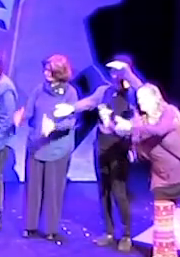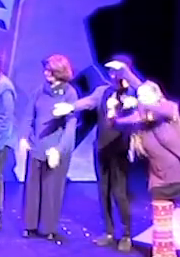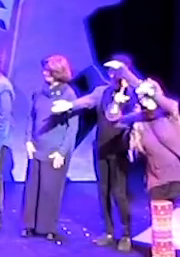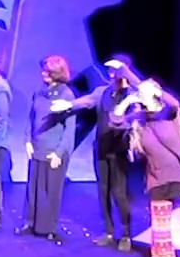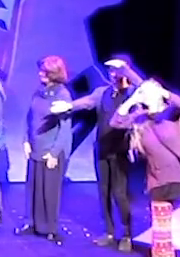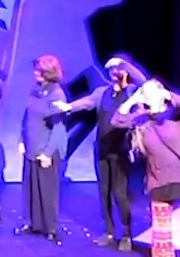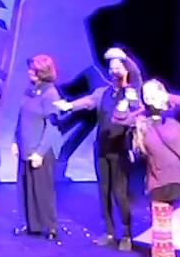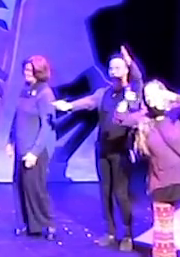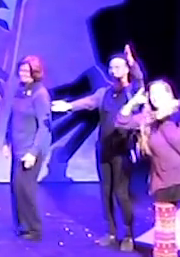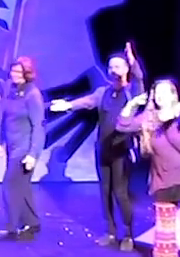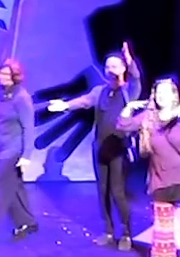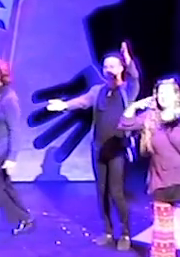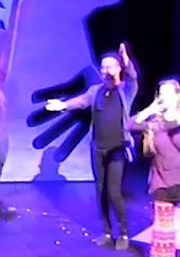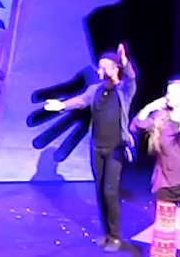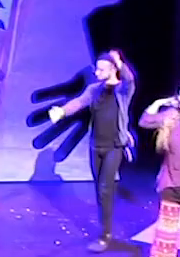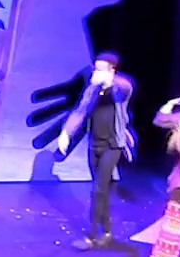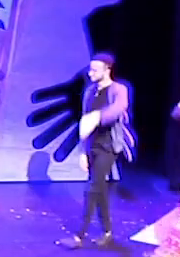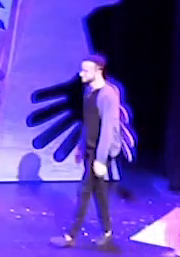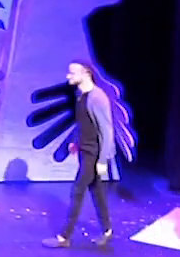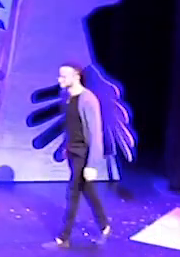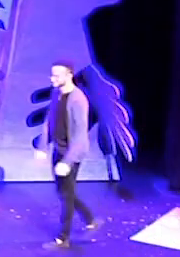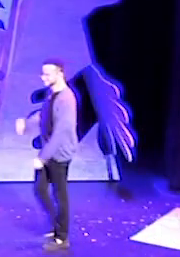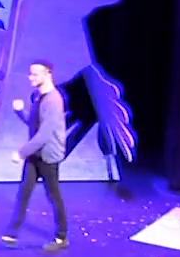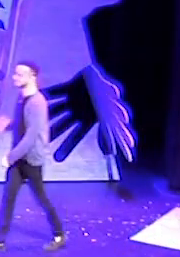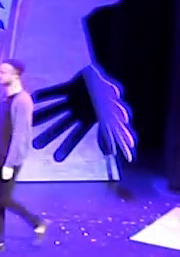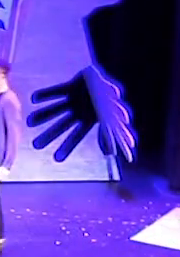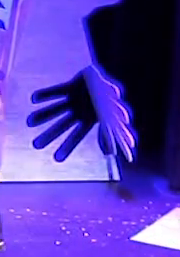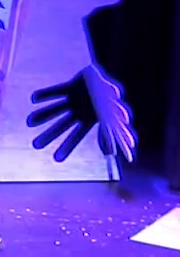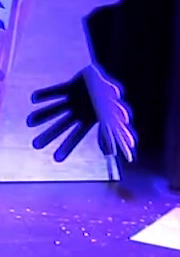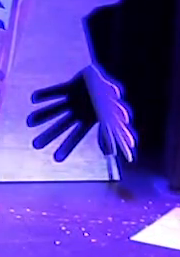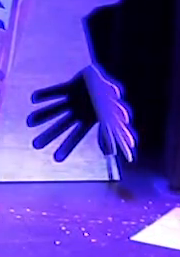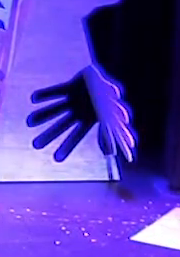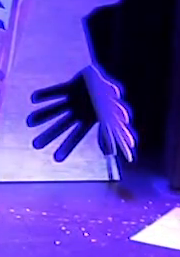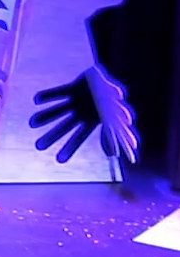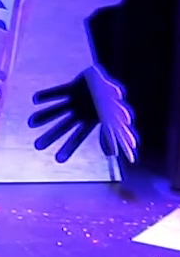And thank you to the interpreters and to the crew running the light board. Thank you all.